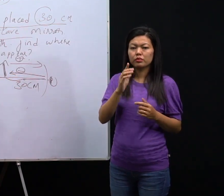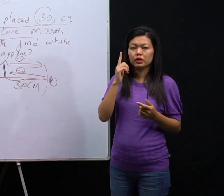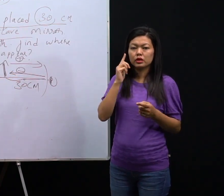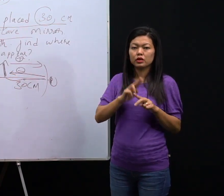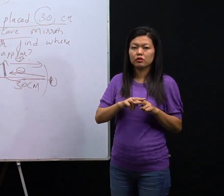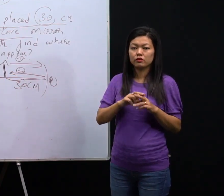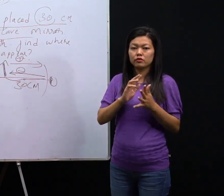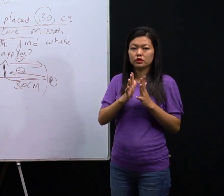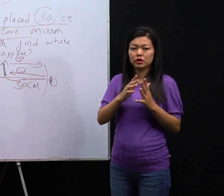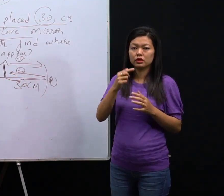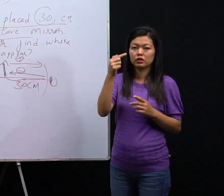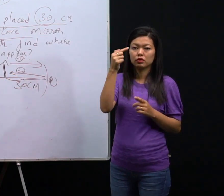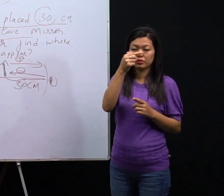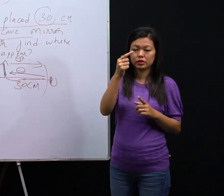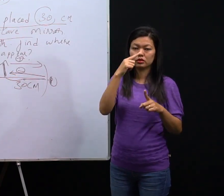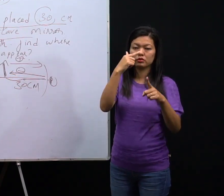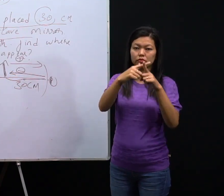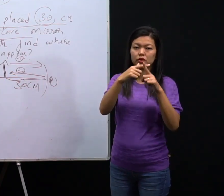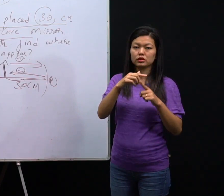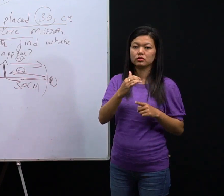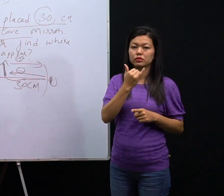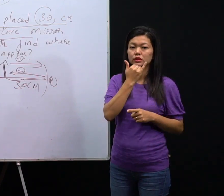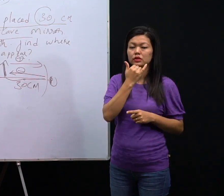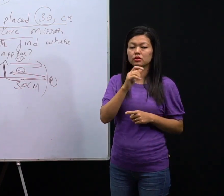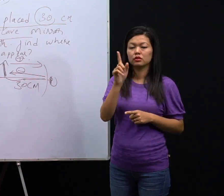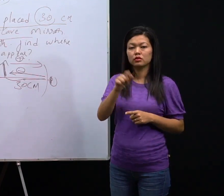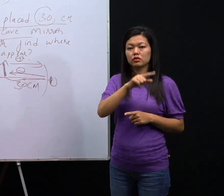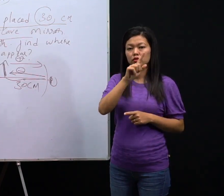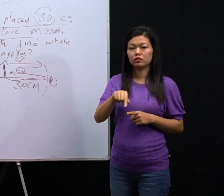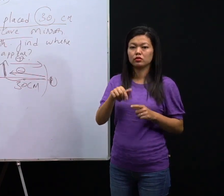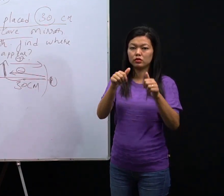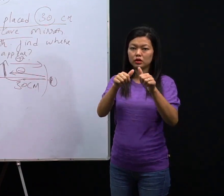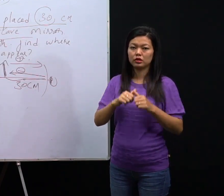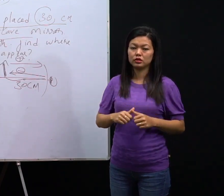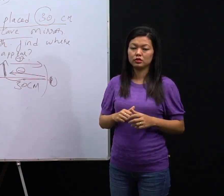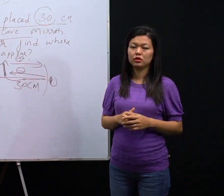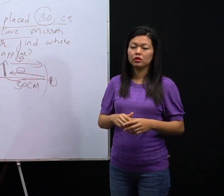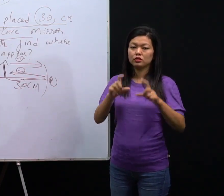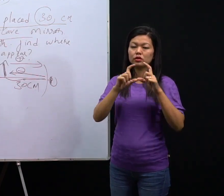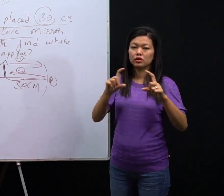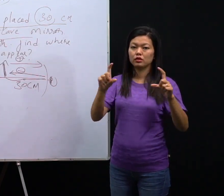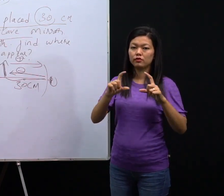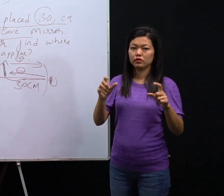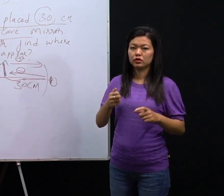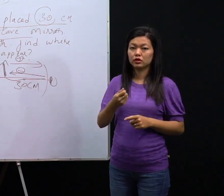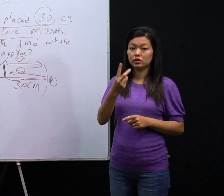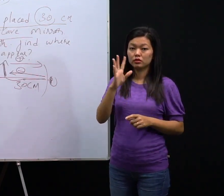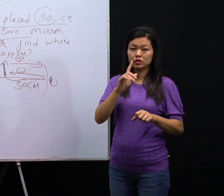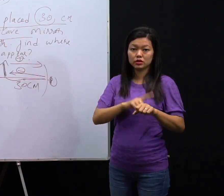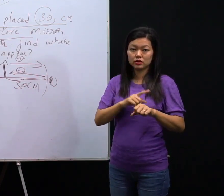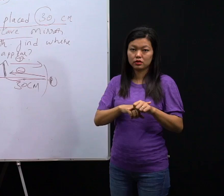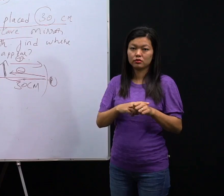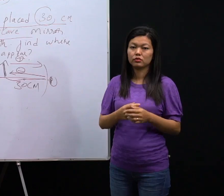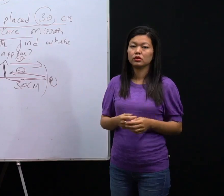be wrong. So you should be very careful while you do the calculations, right? Now for